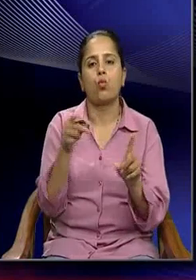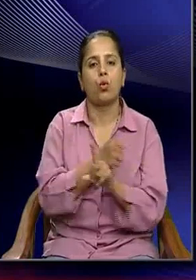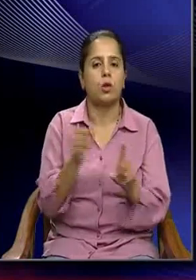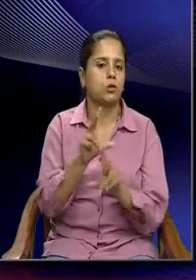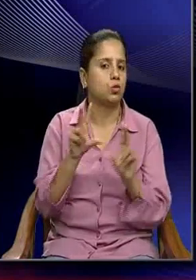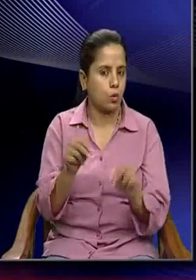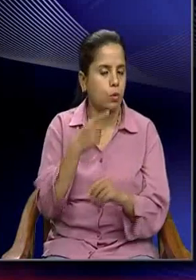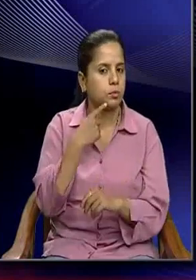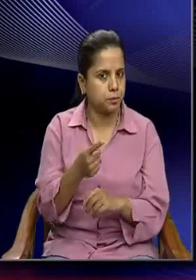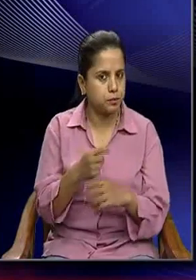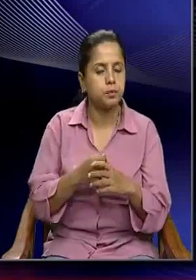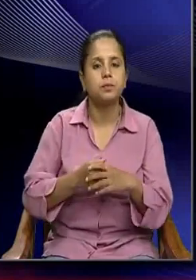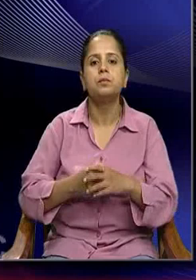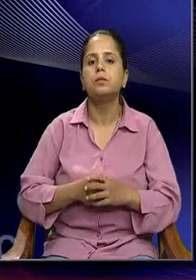non-violence.